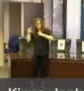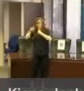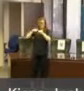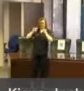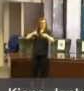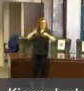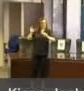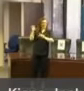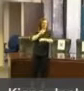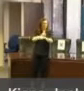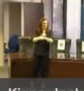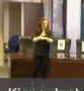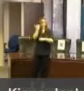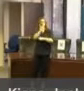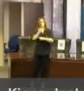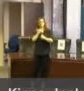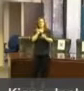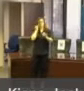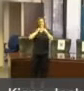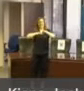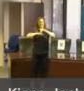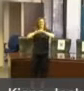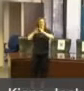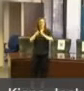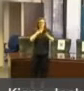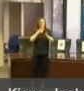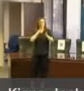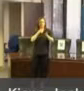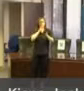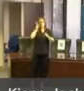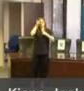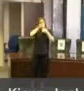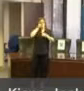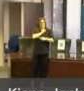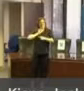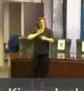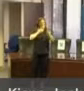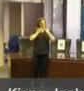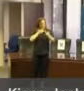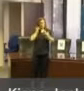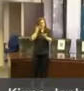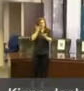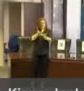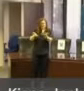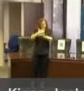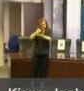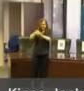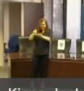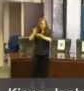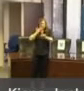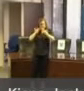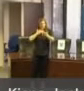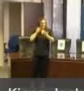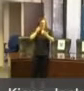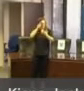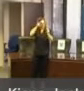plan that addresses contingency staffing and supply shortage issues. And then finally, in